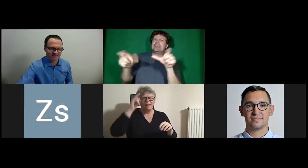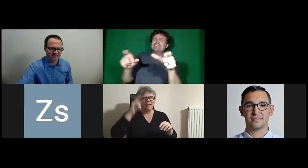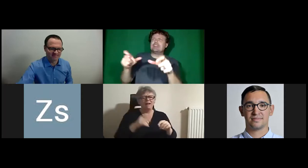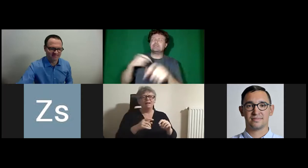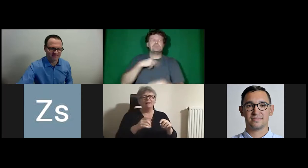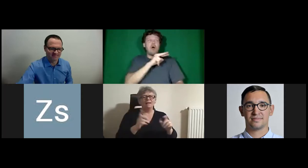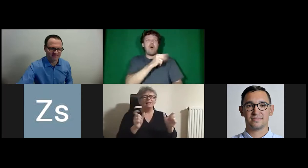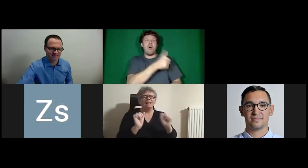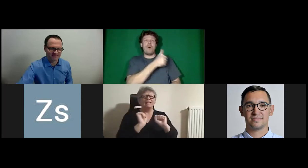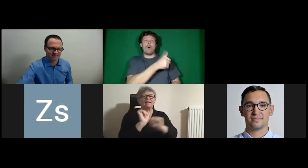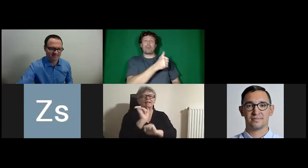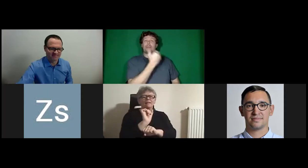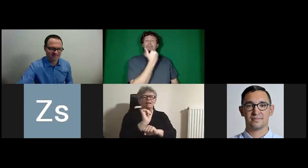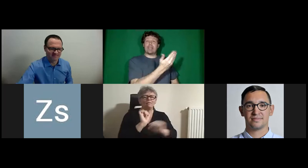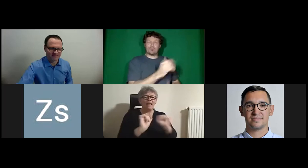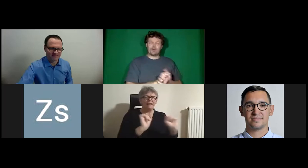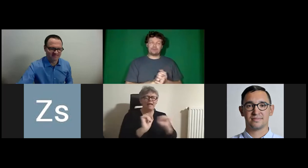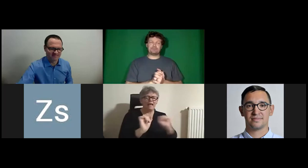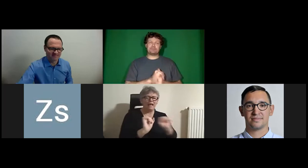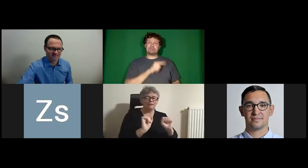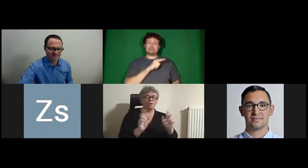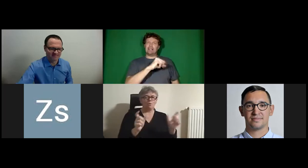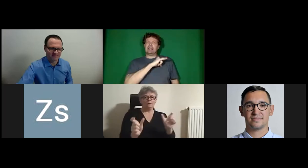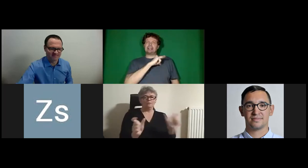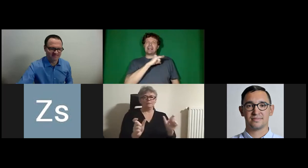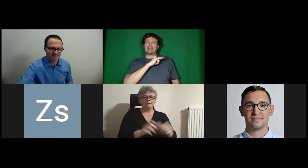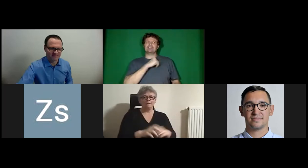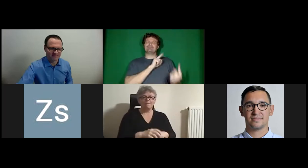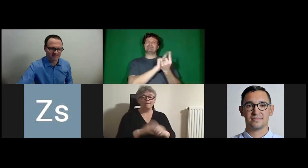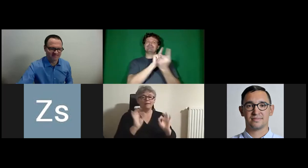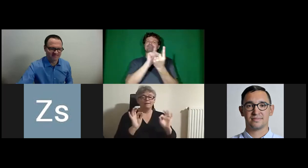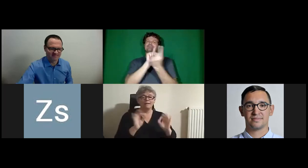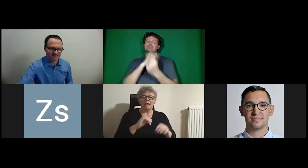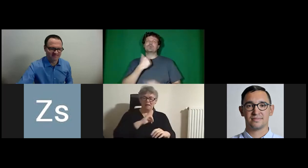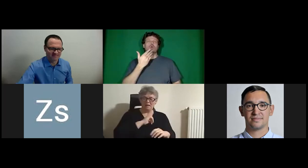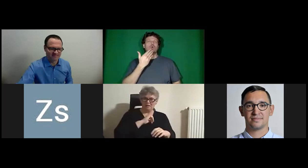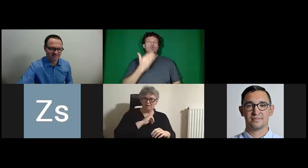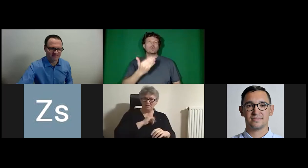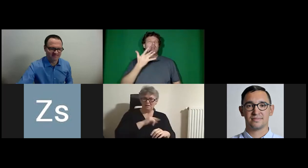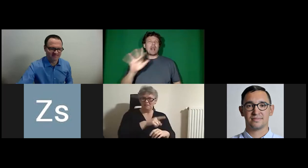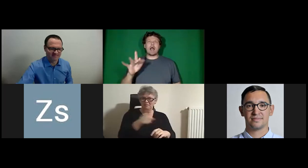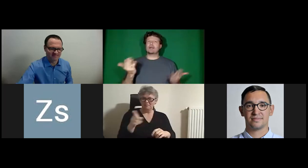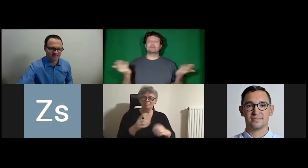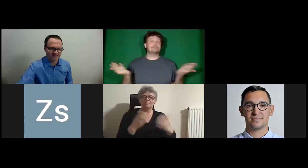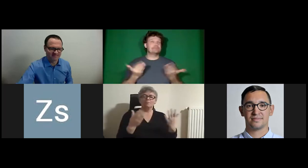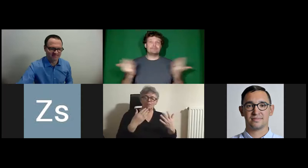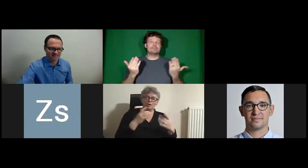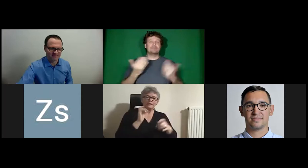this strategy, they would use their signs to me and it worked out great.